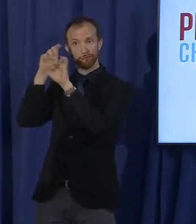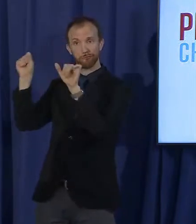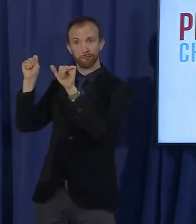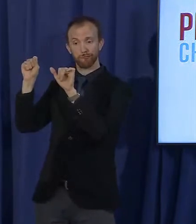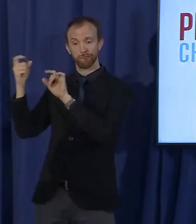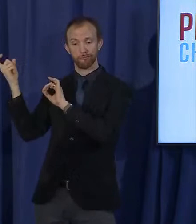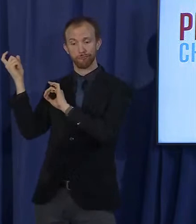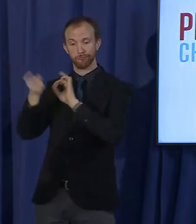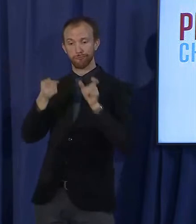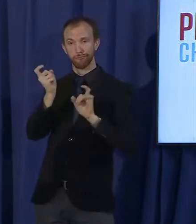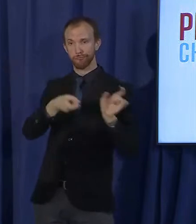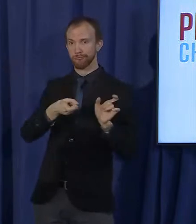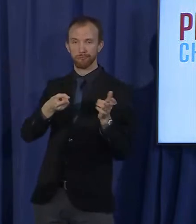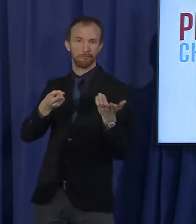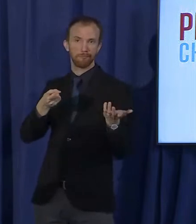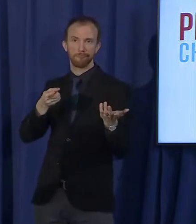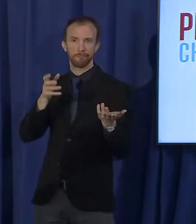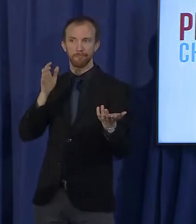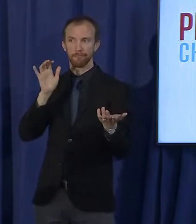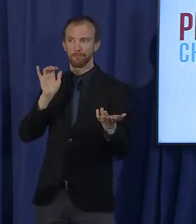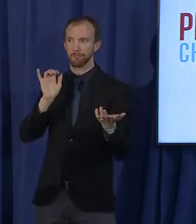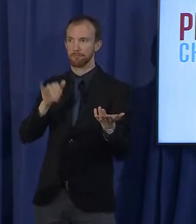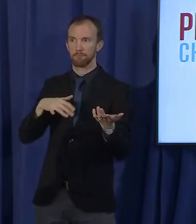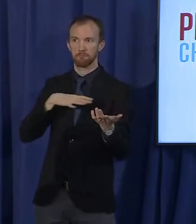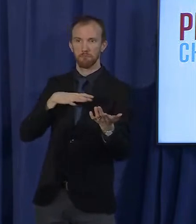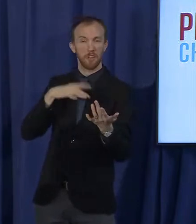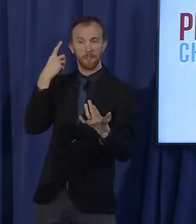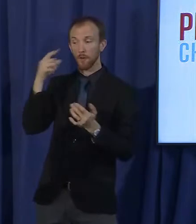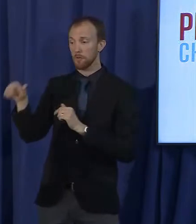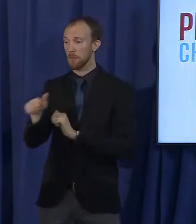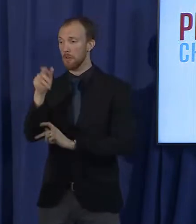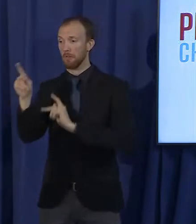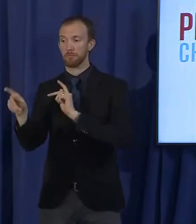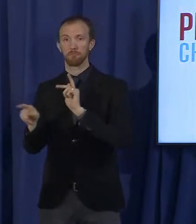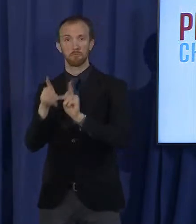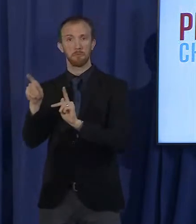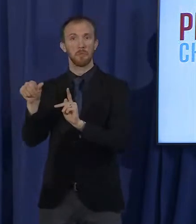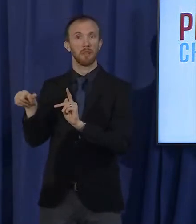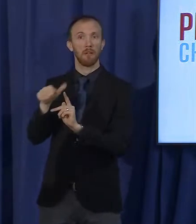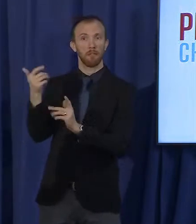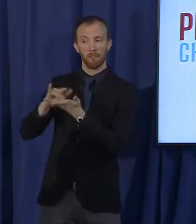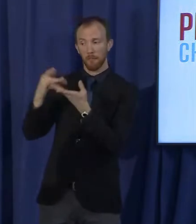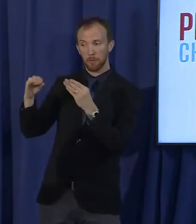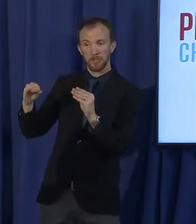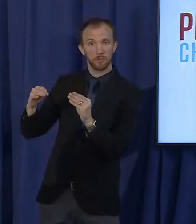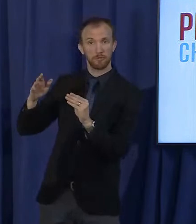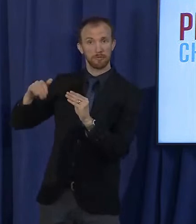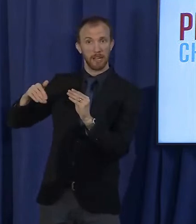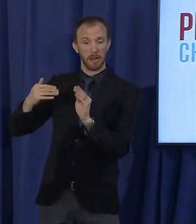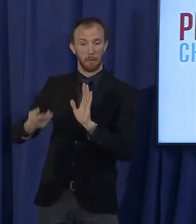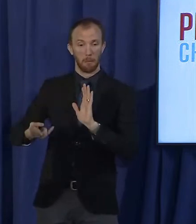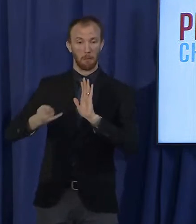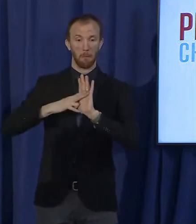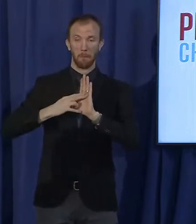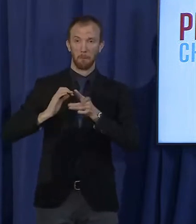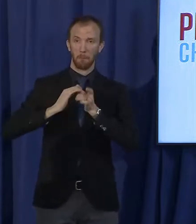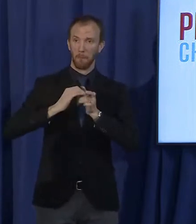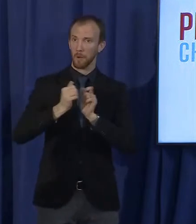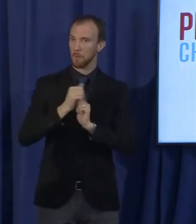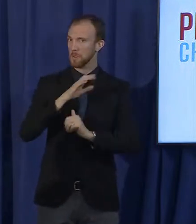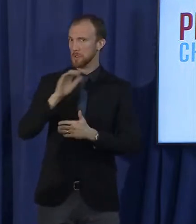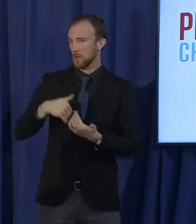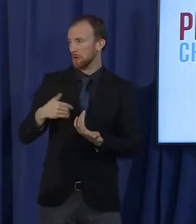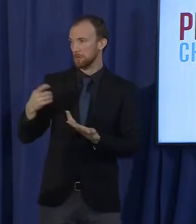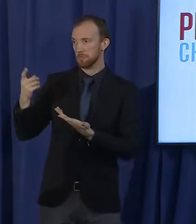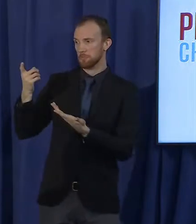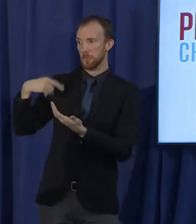local signing up to be a vaccine provider can more easily be able to access it. We're pleased about it, but